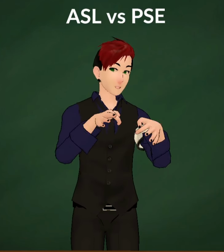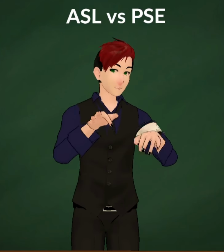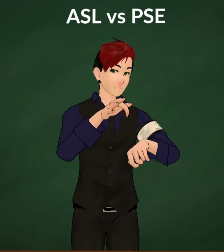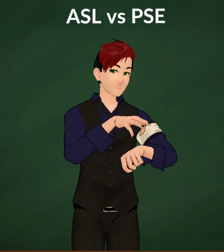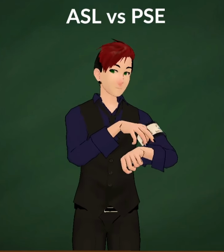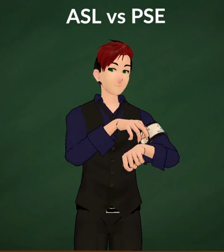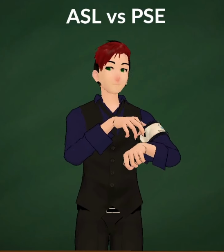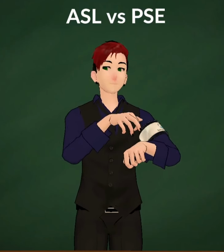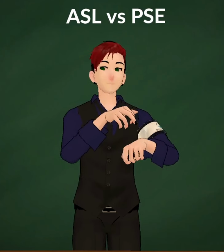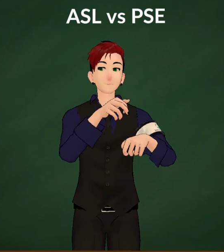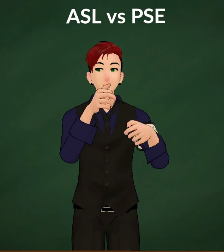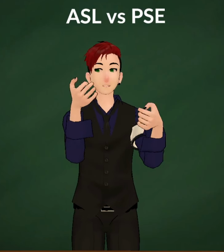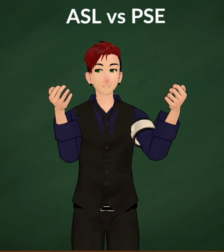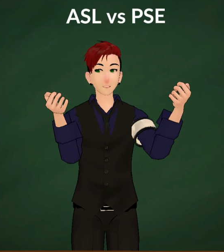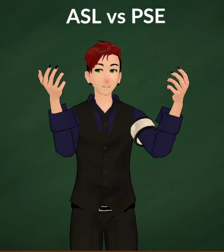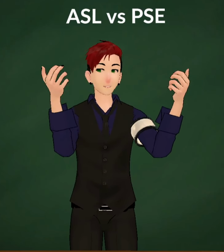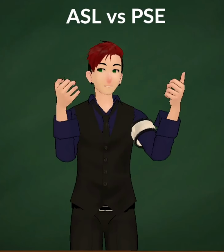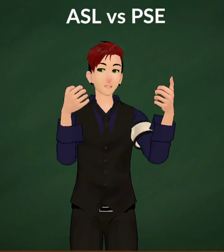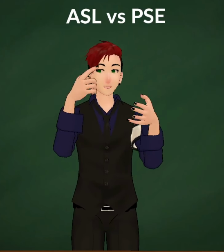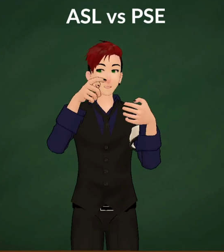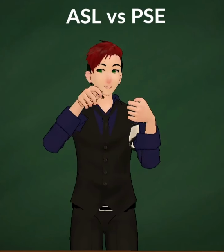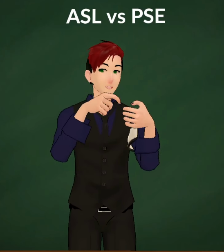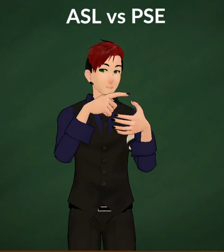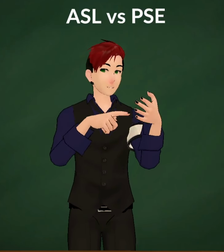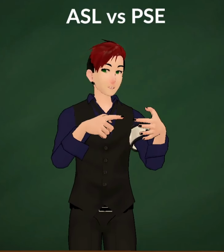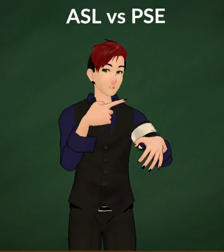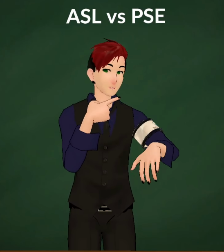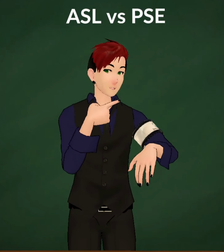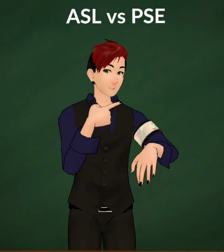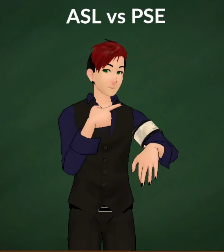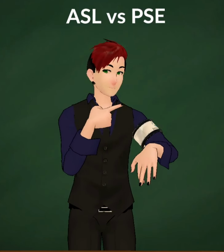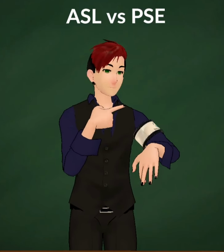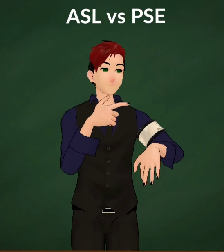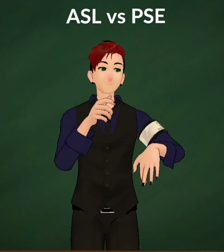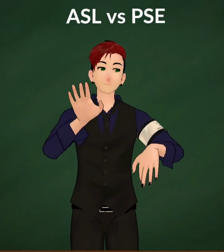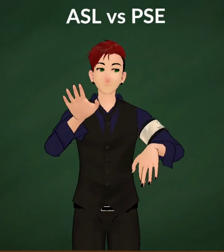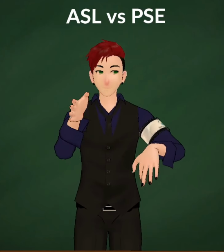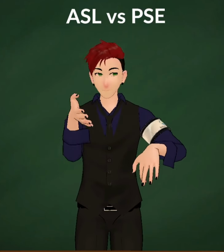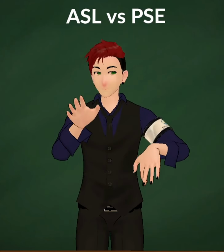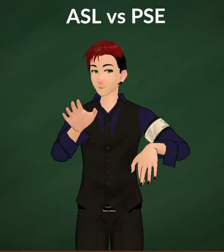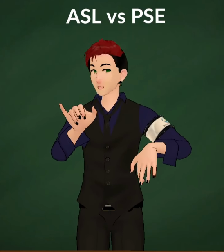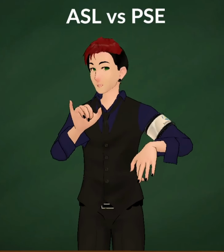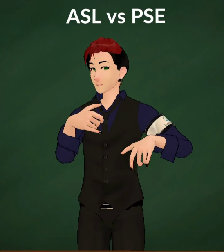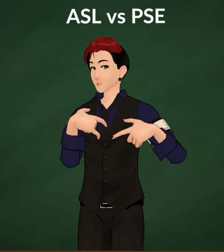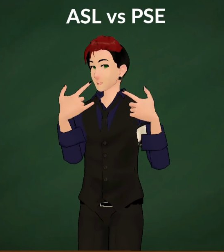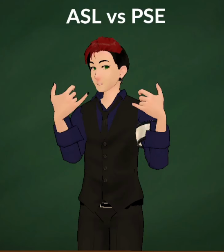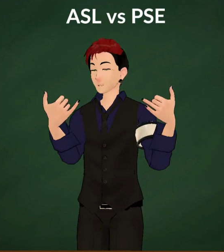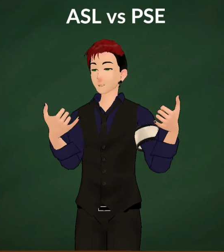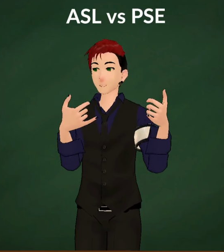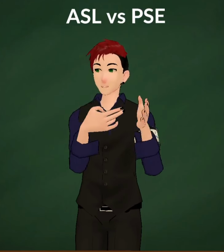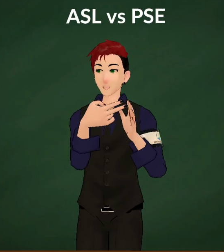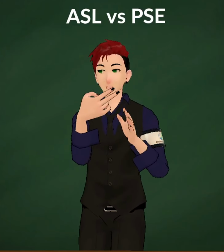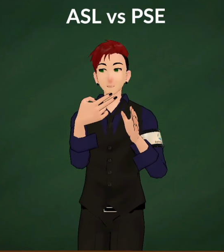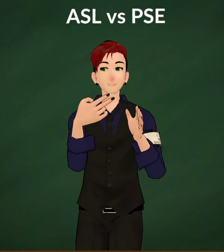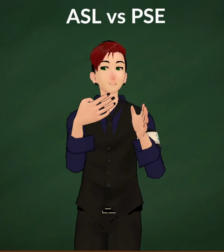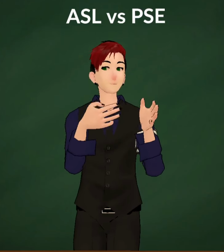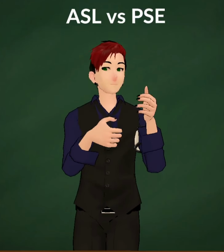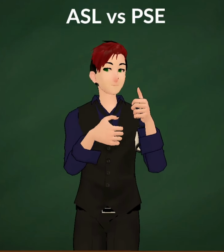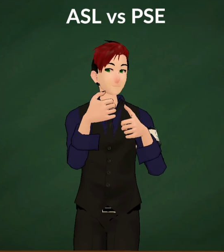English, and they are simply signing exactly what they would say. Kind of like I'm doing right now, honestly. Most of